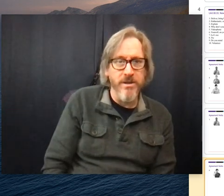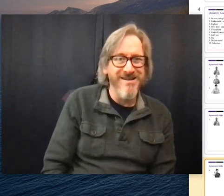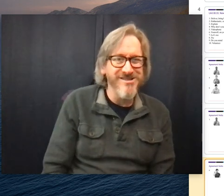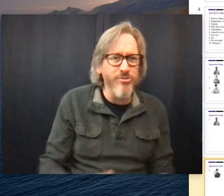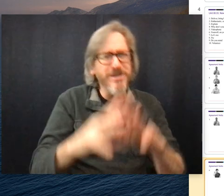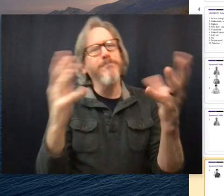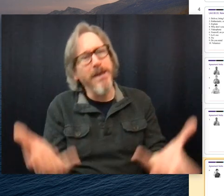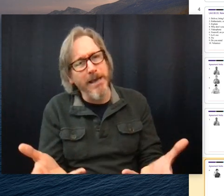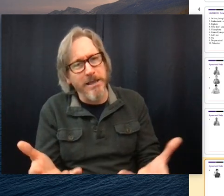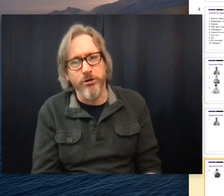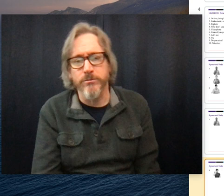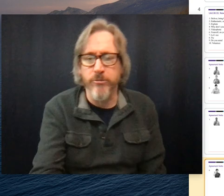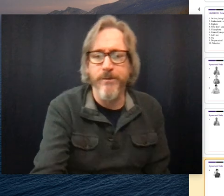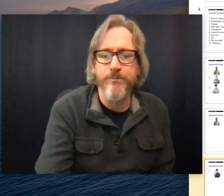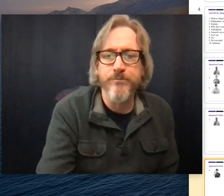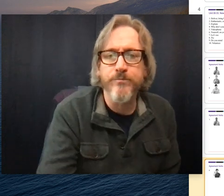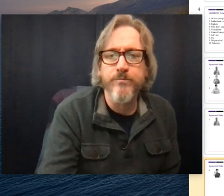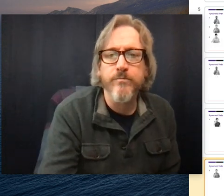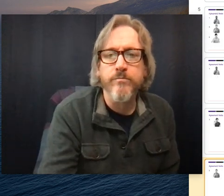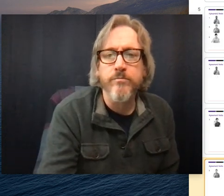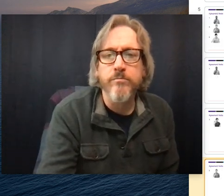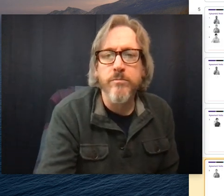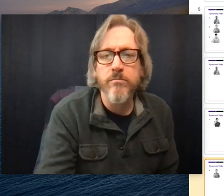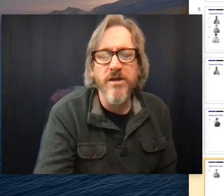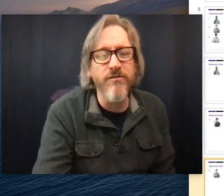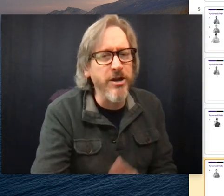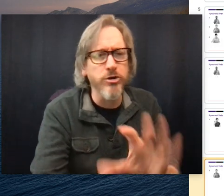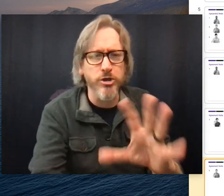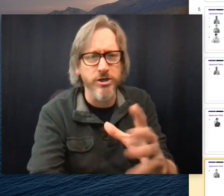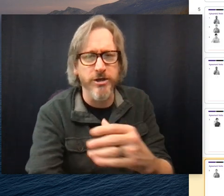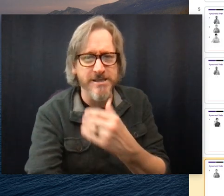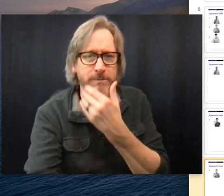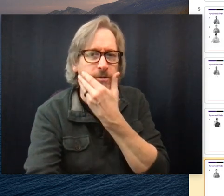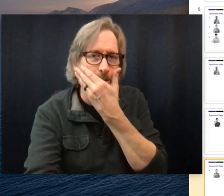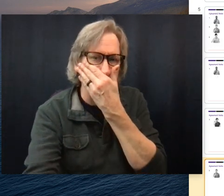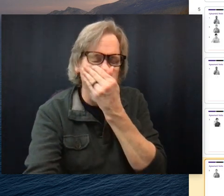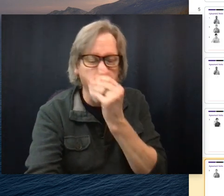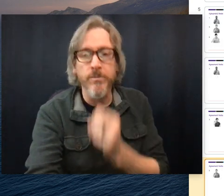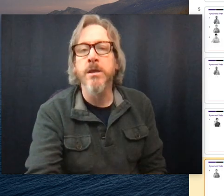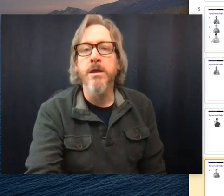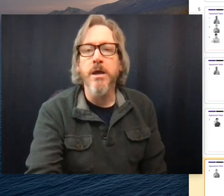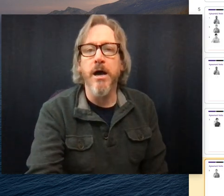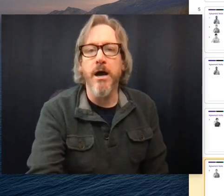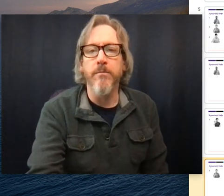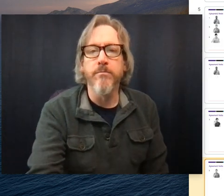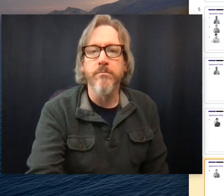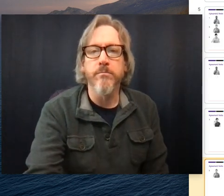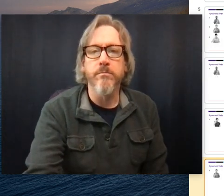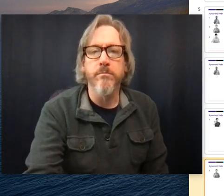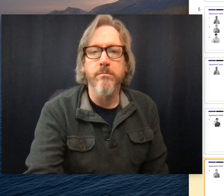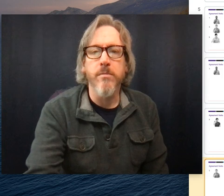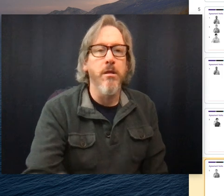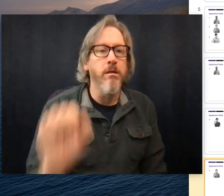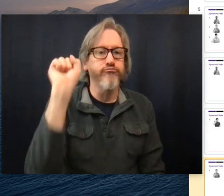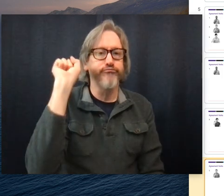Okay. So make it clear, right? Video shows a good example of it.